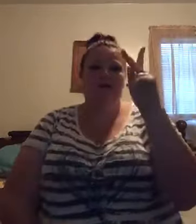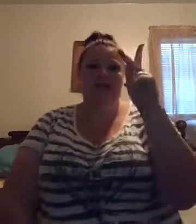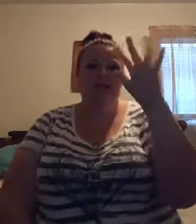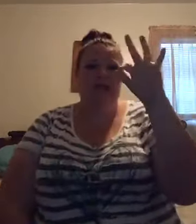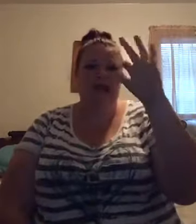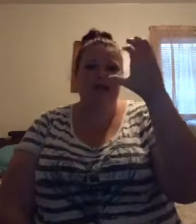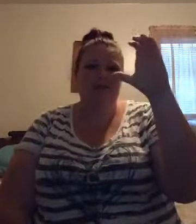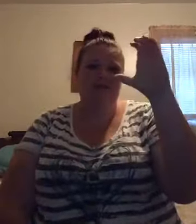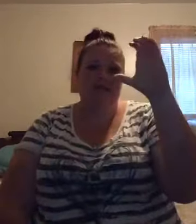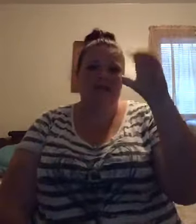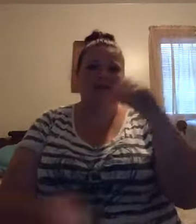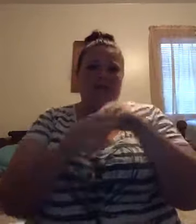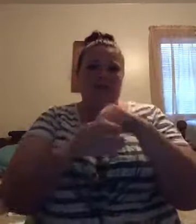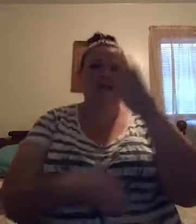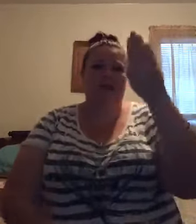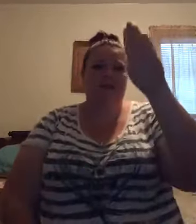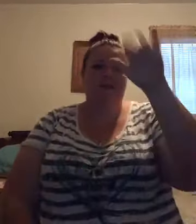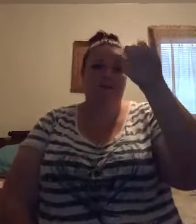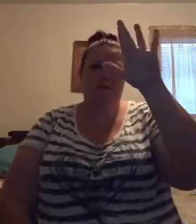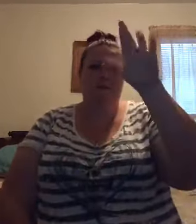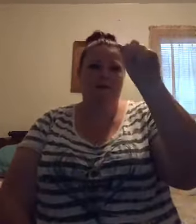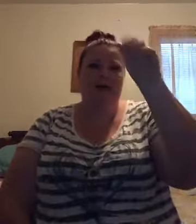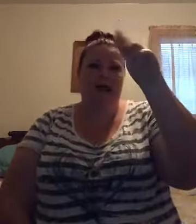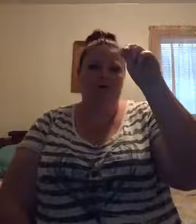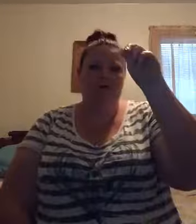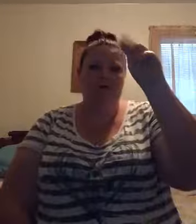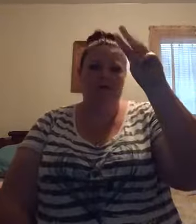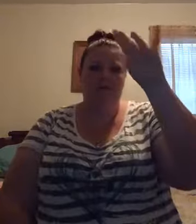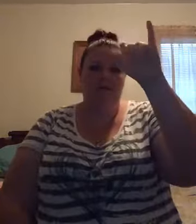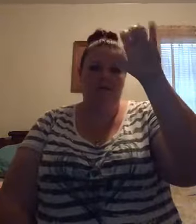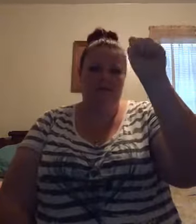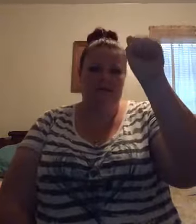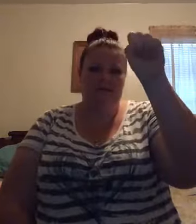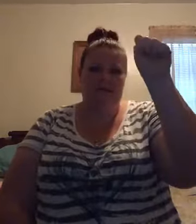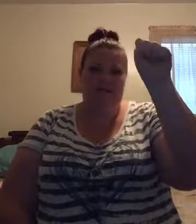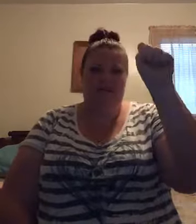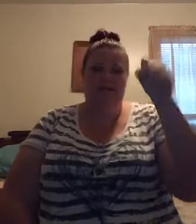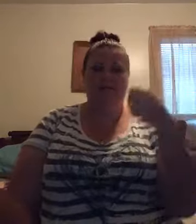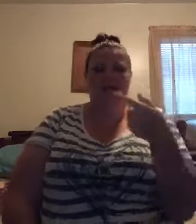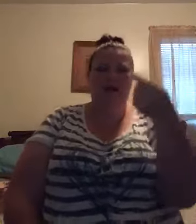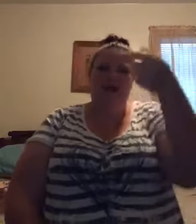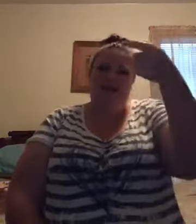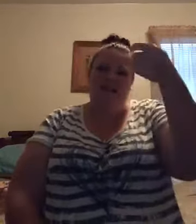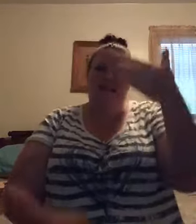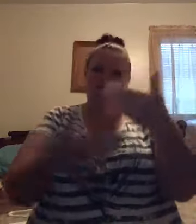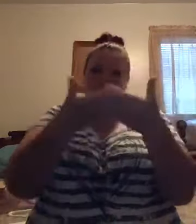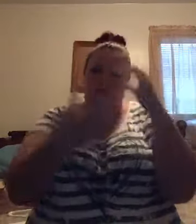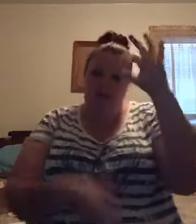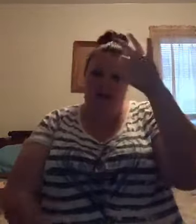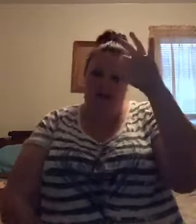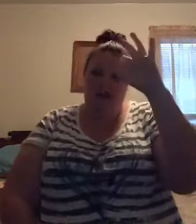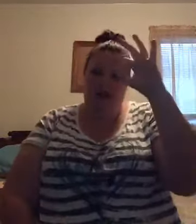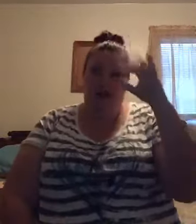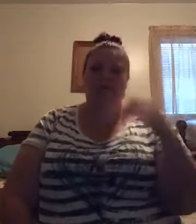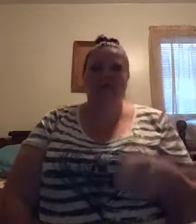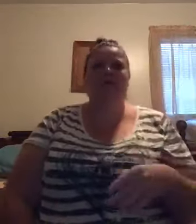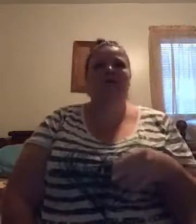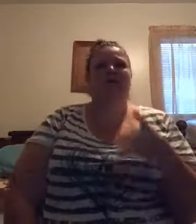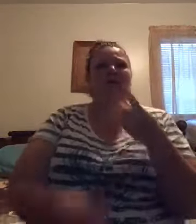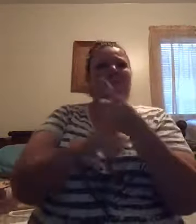the KFC in Byram, Mississippi. A little bit before 9 o'clock, but